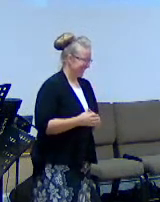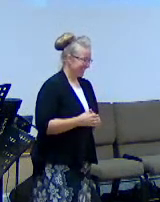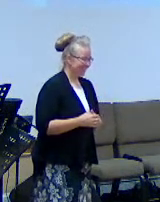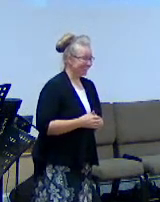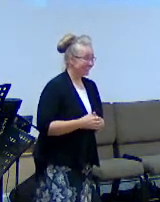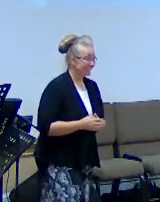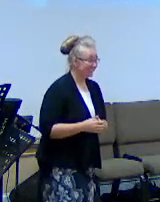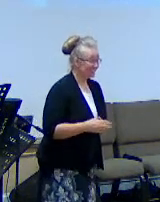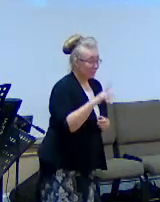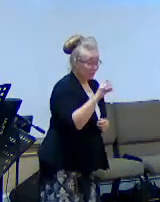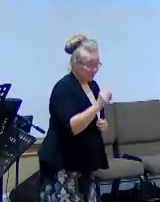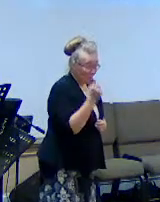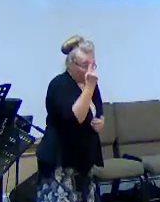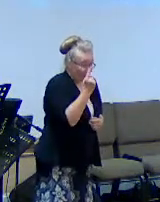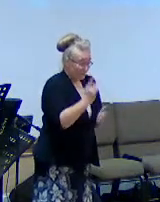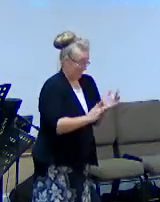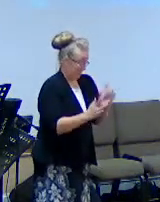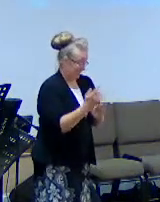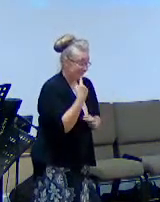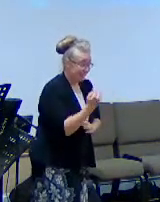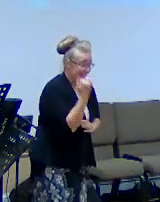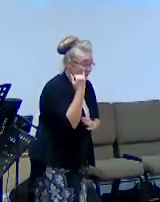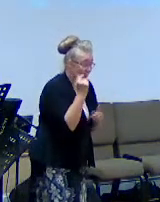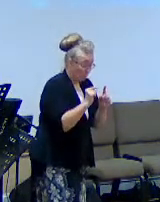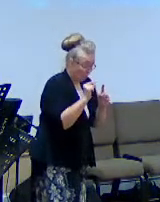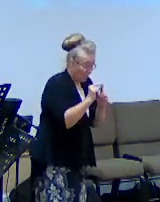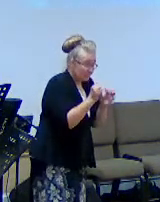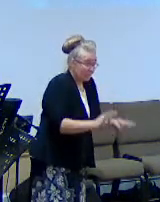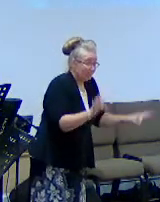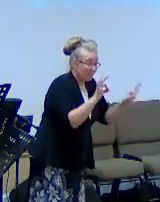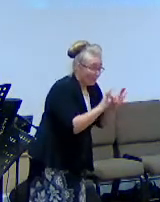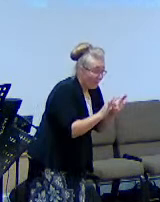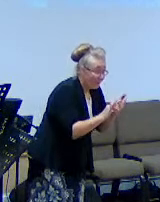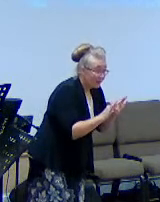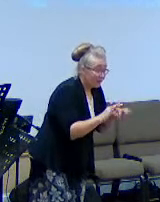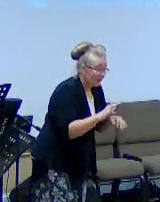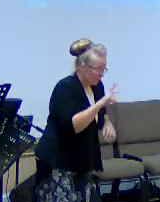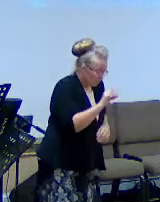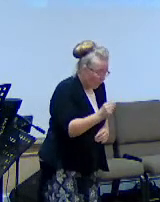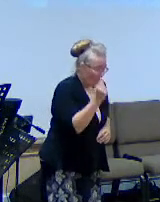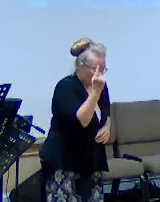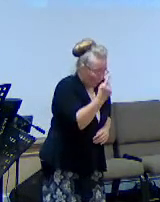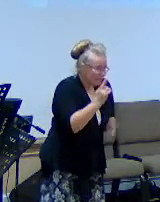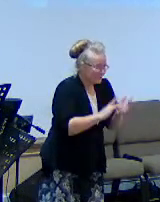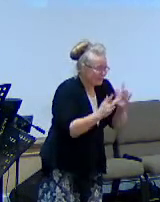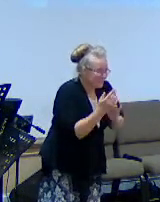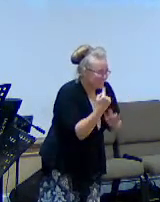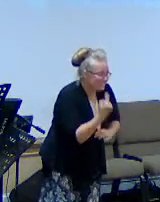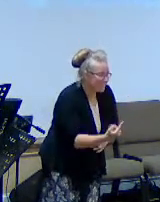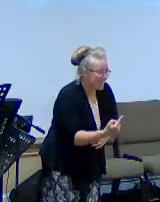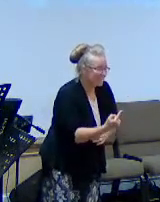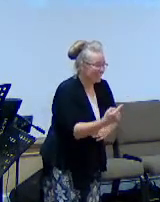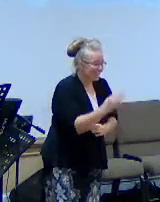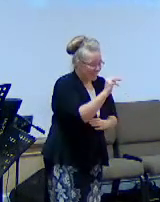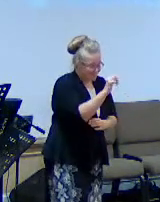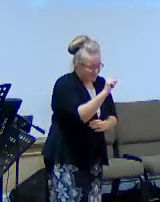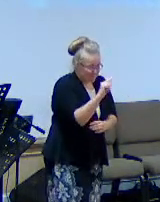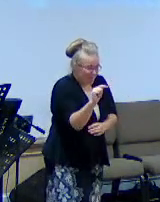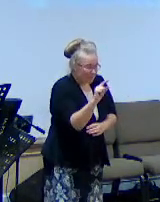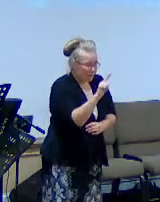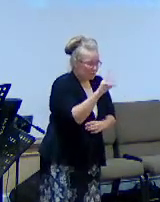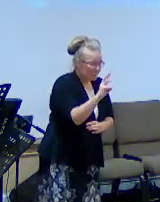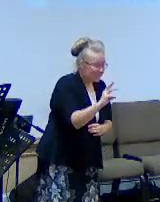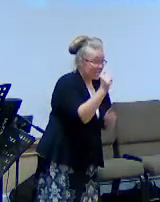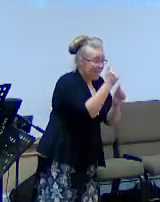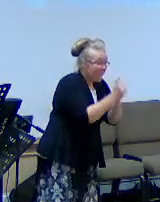No wonder Jesus said, if words are so important, no wonder Jesus said in Matthew 12:36, that every idle word, somebody